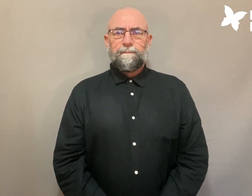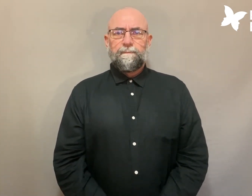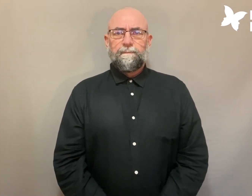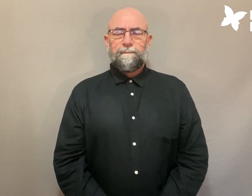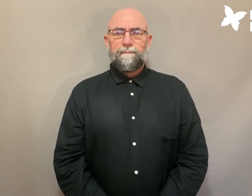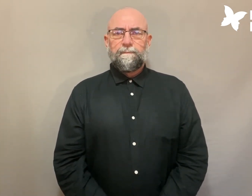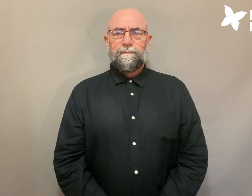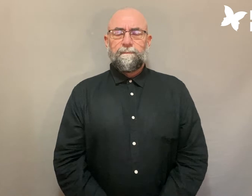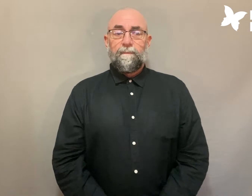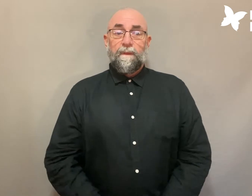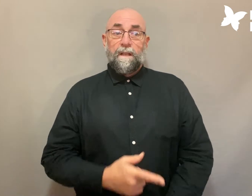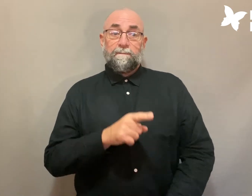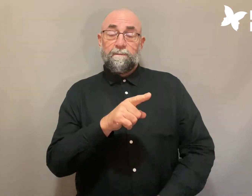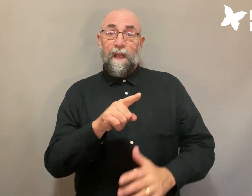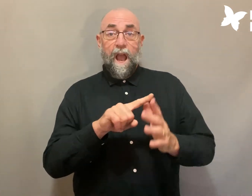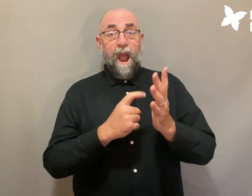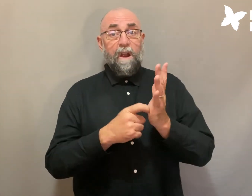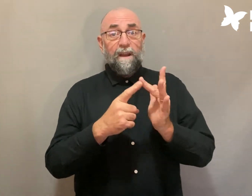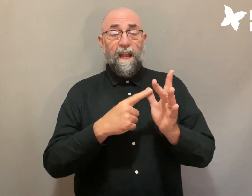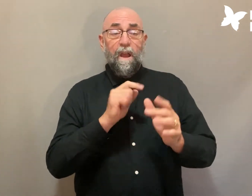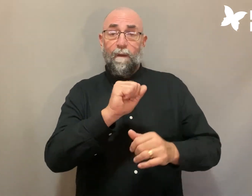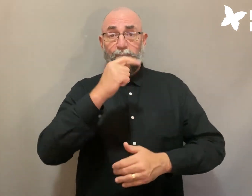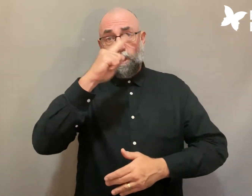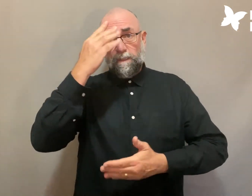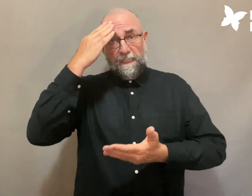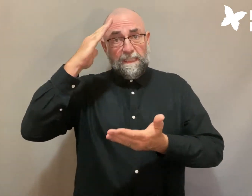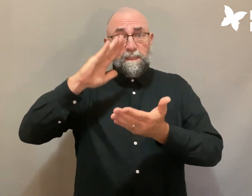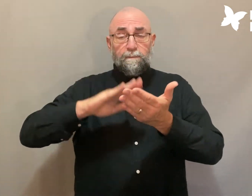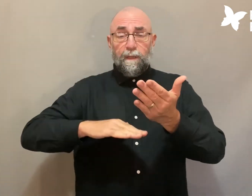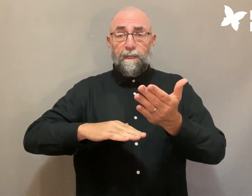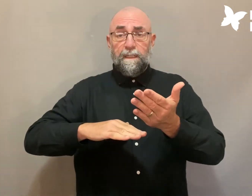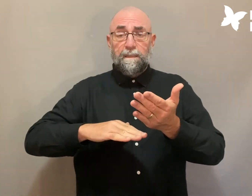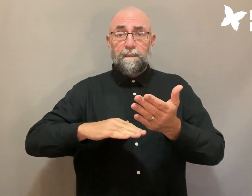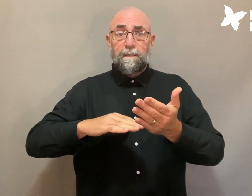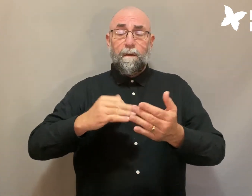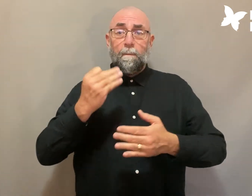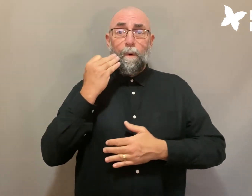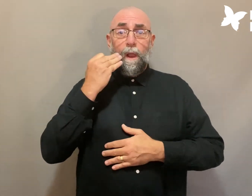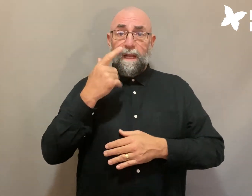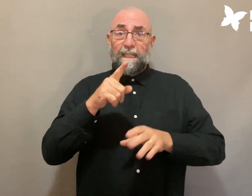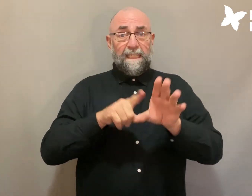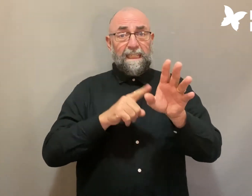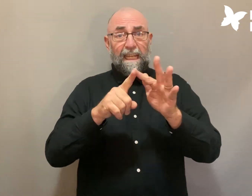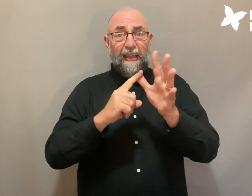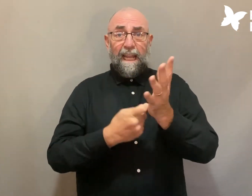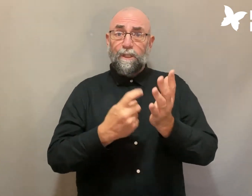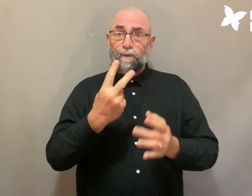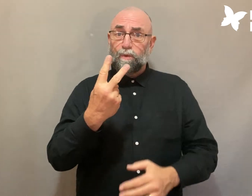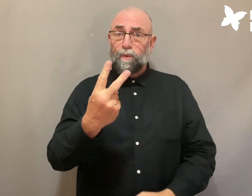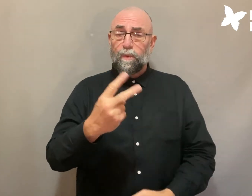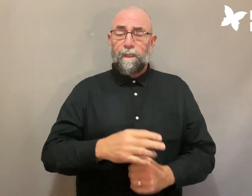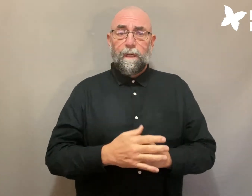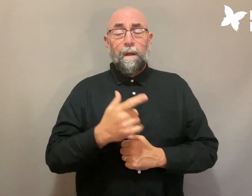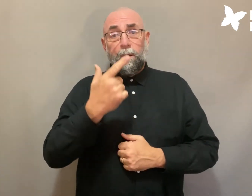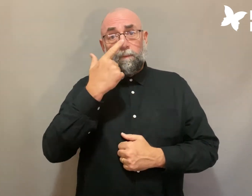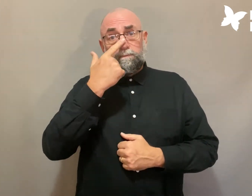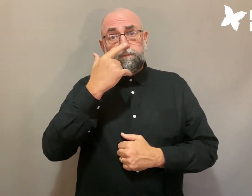That first instance of bullying that you heard at the start of the episode in grade 2, unfortunately, that wasn't a